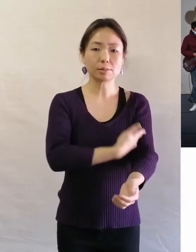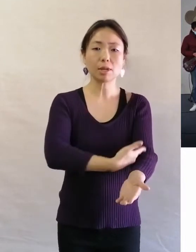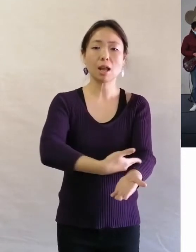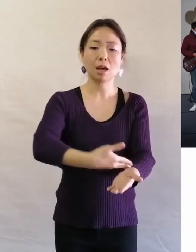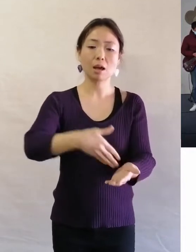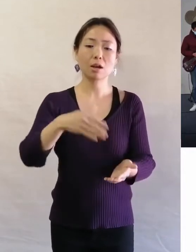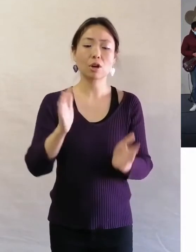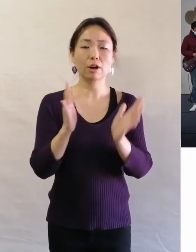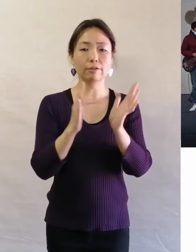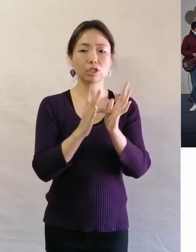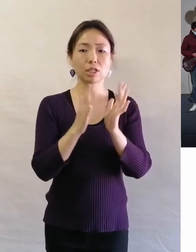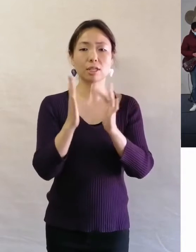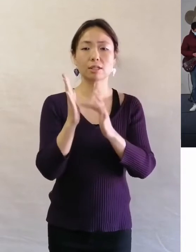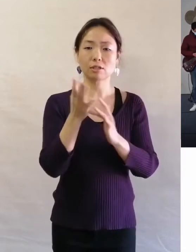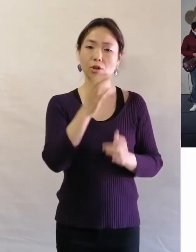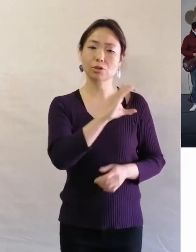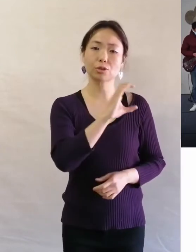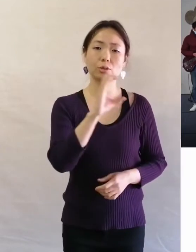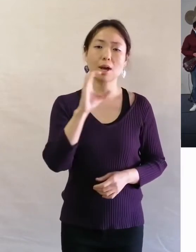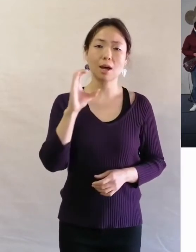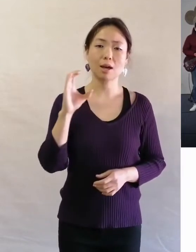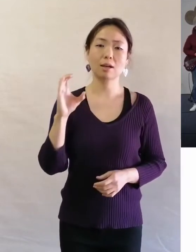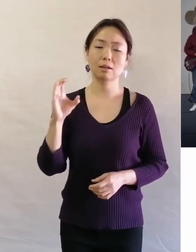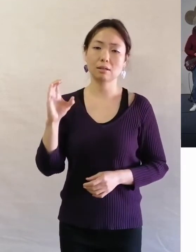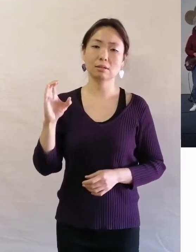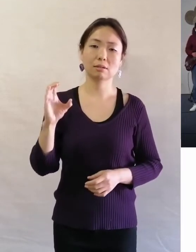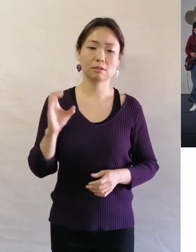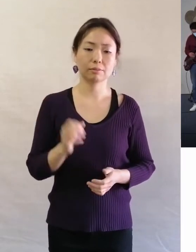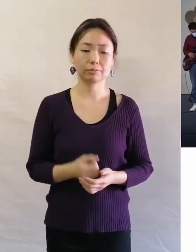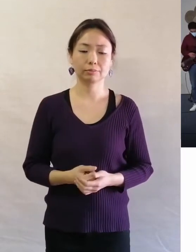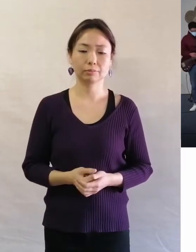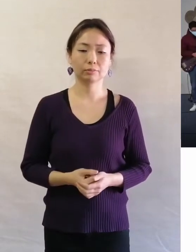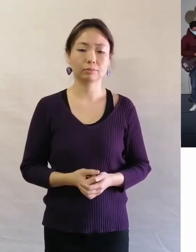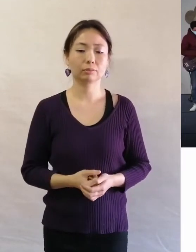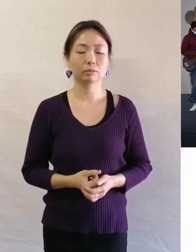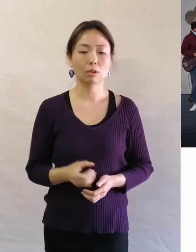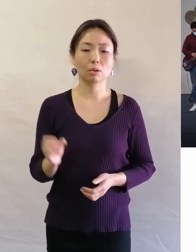precious blood of Jesus Christ.